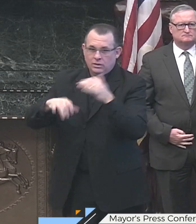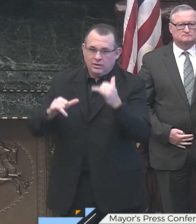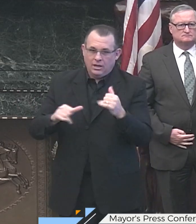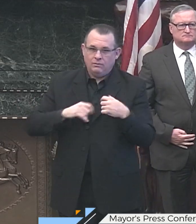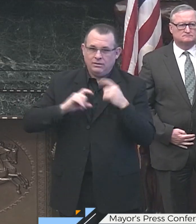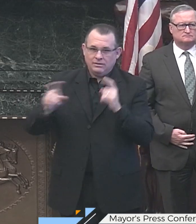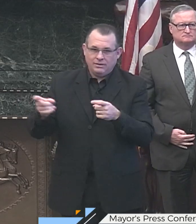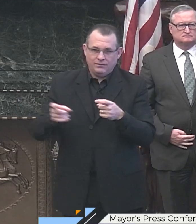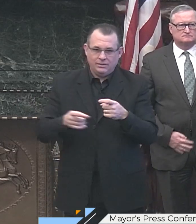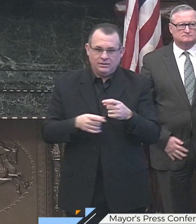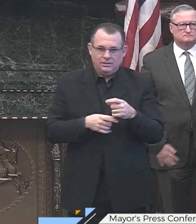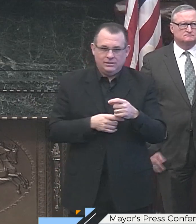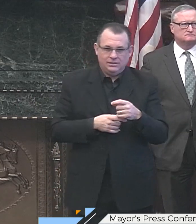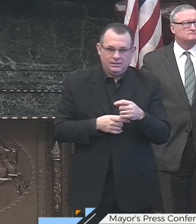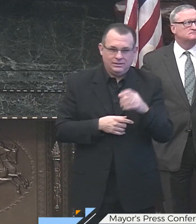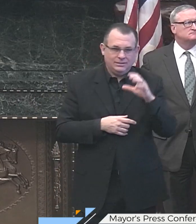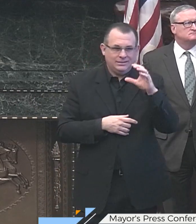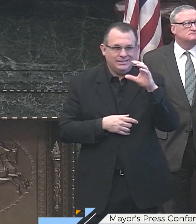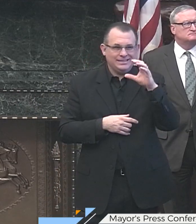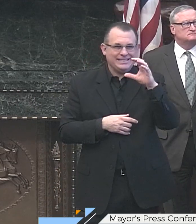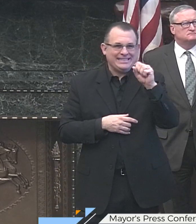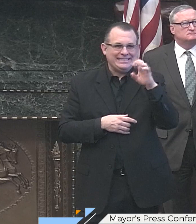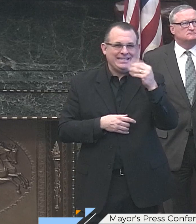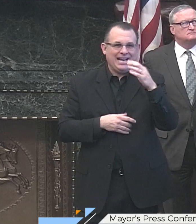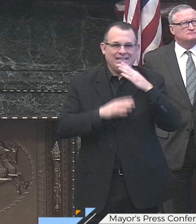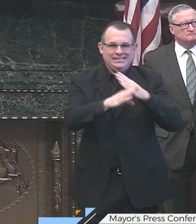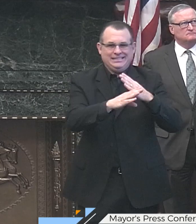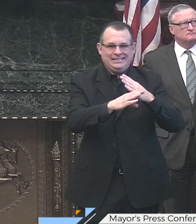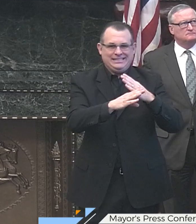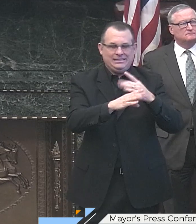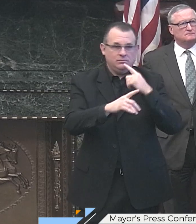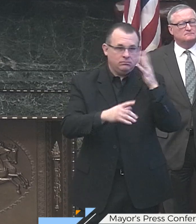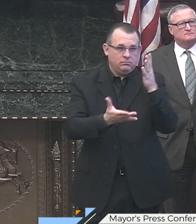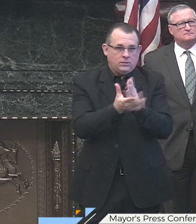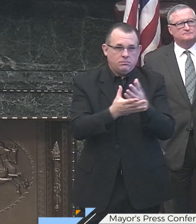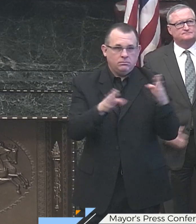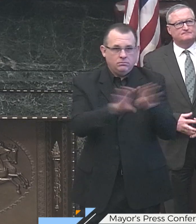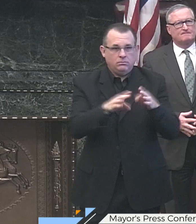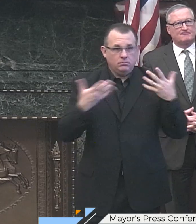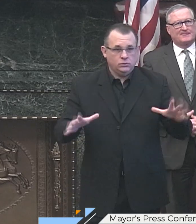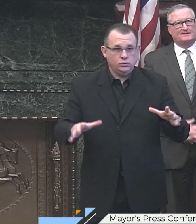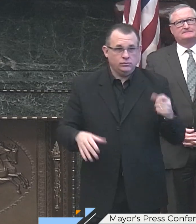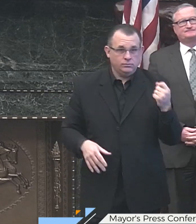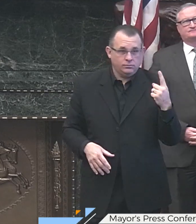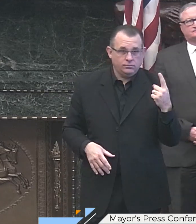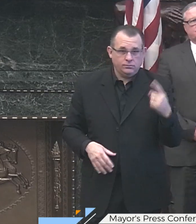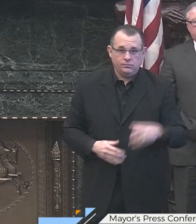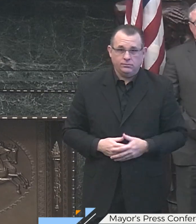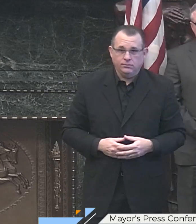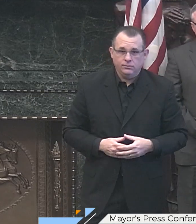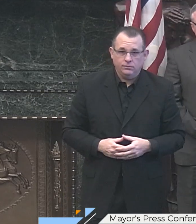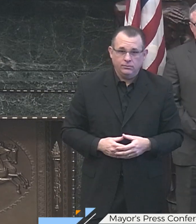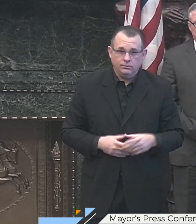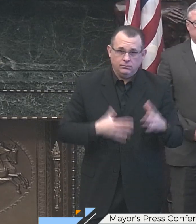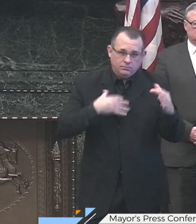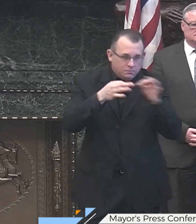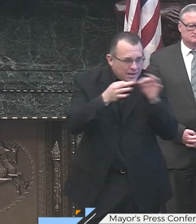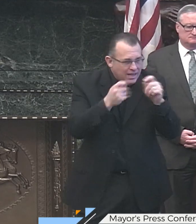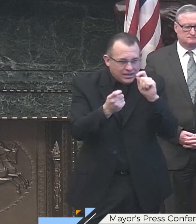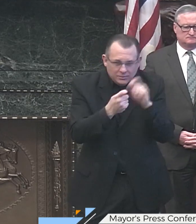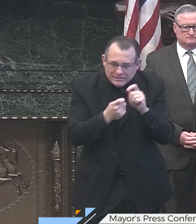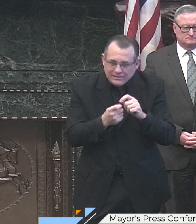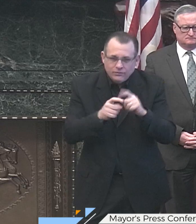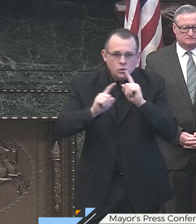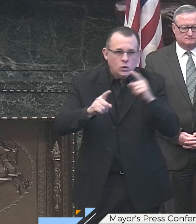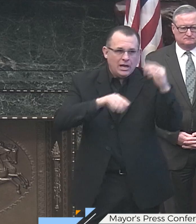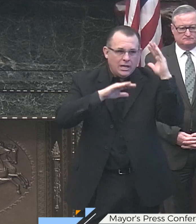have generally seen much better compliance over the last week as people understand what the order is and what the expectations are. And sorry, just as